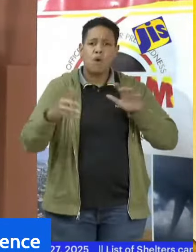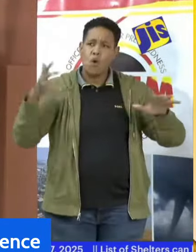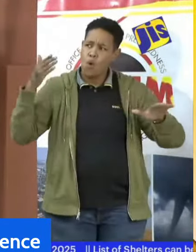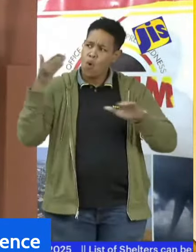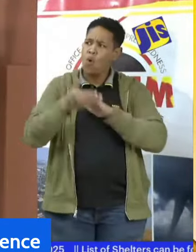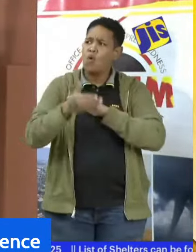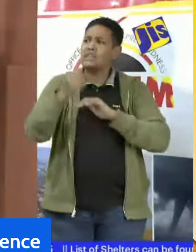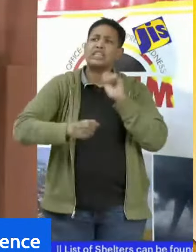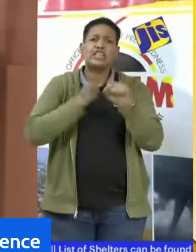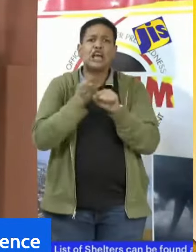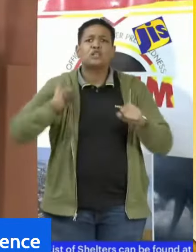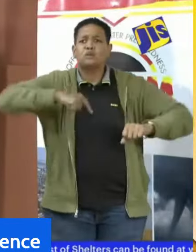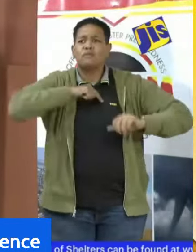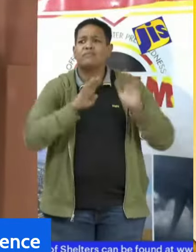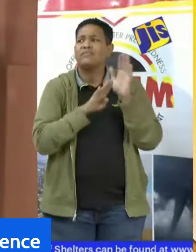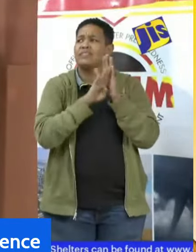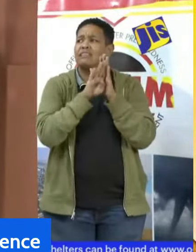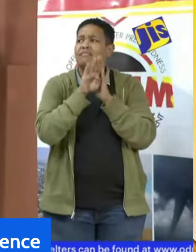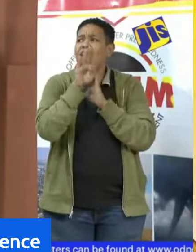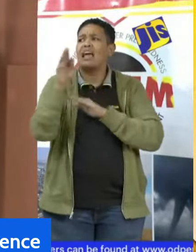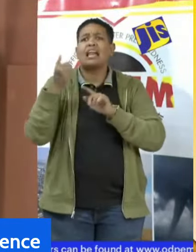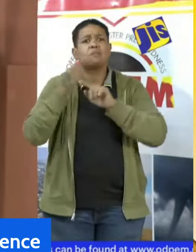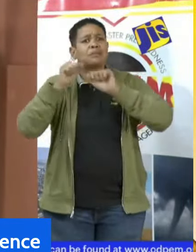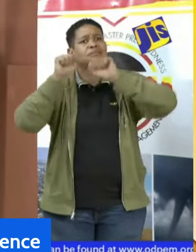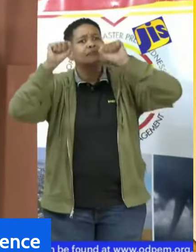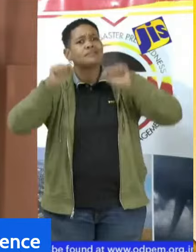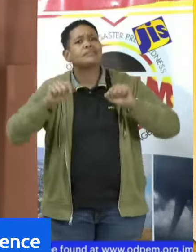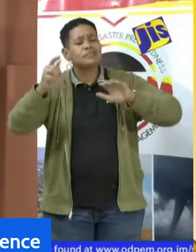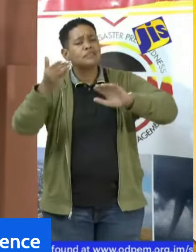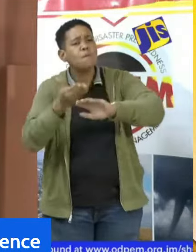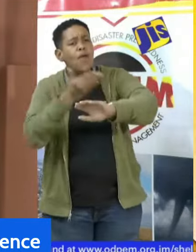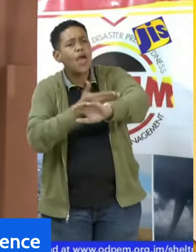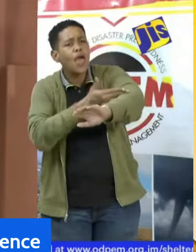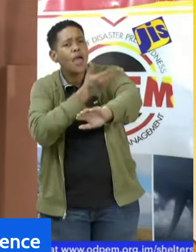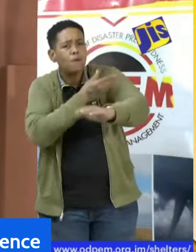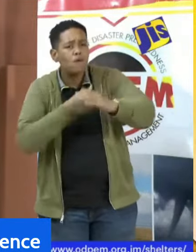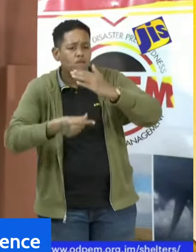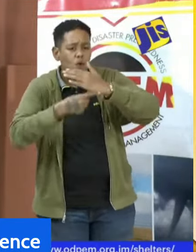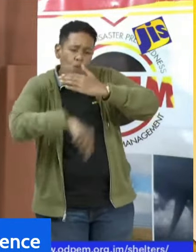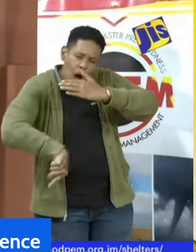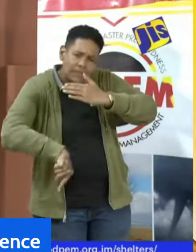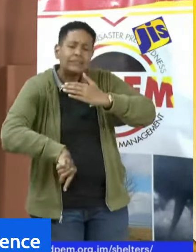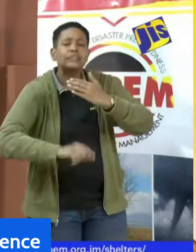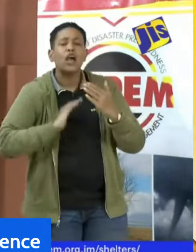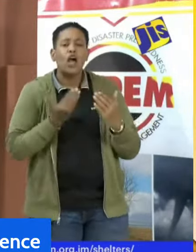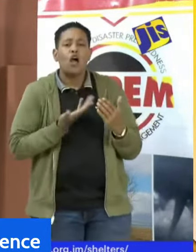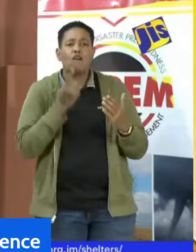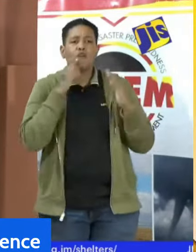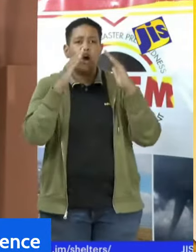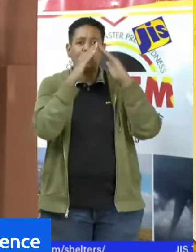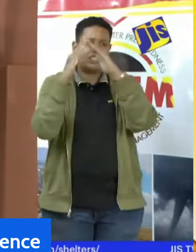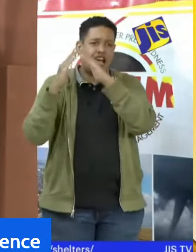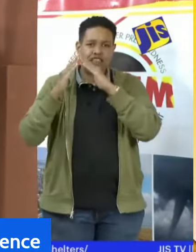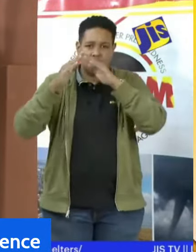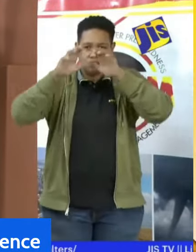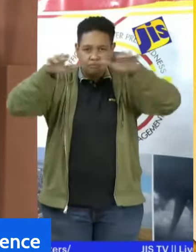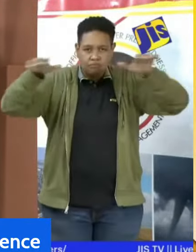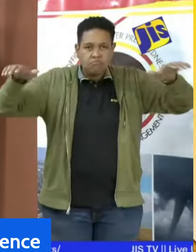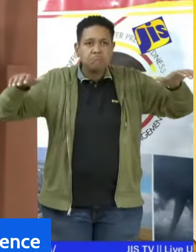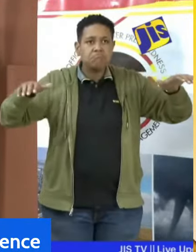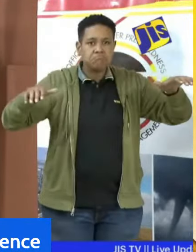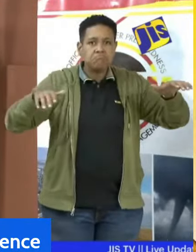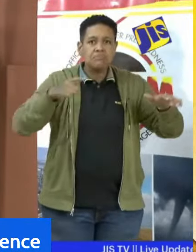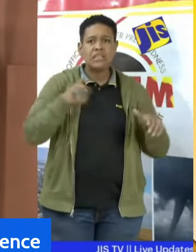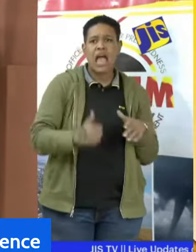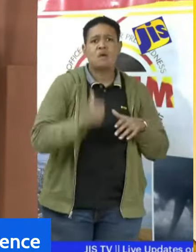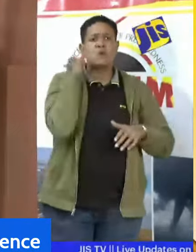have developed a system to improve the quality of our shelters. And I